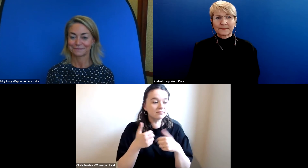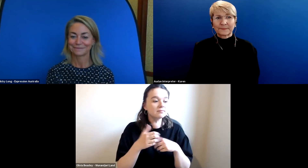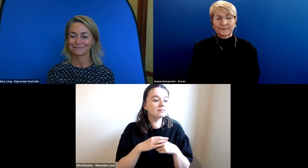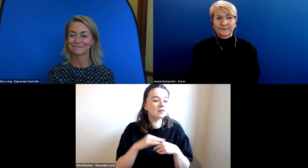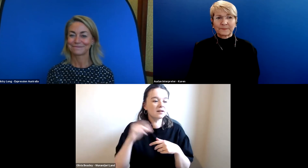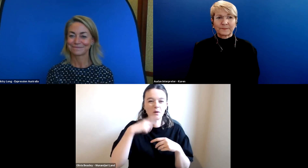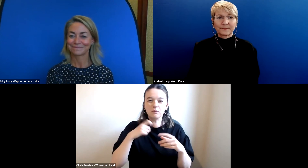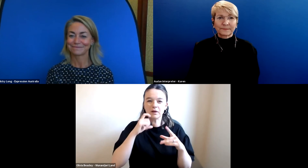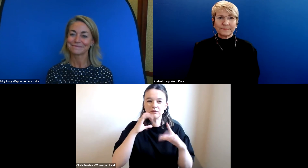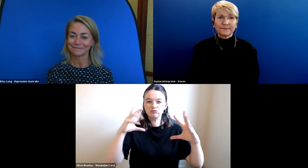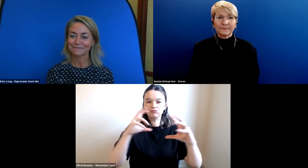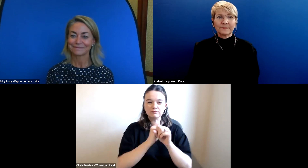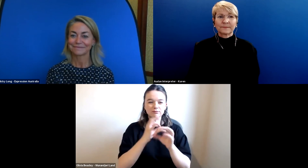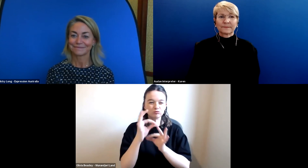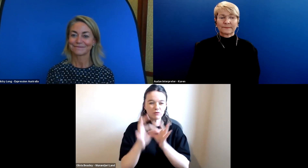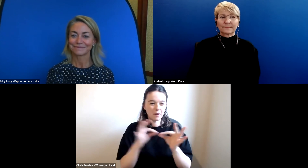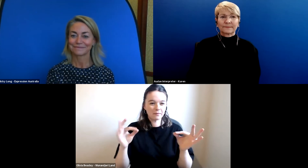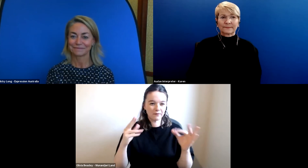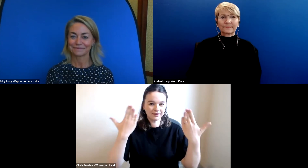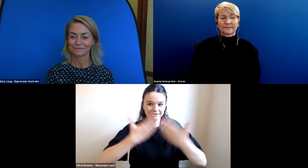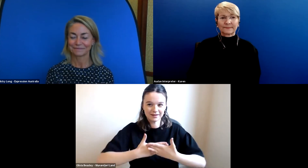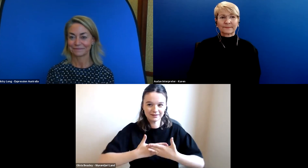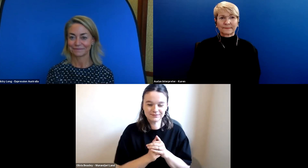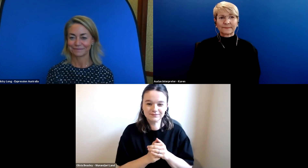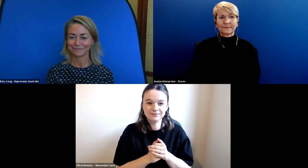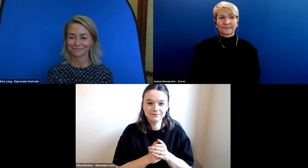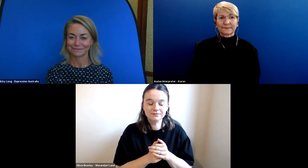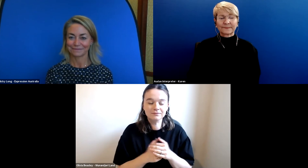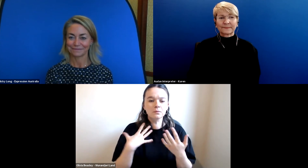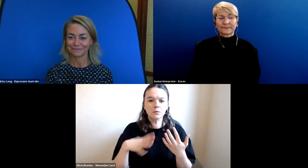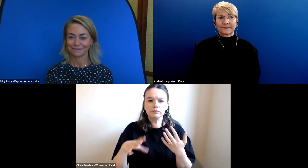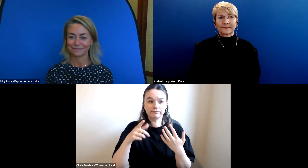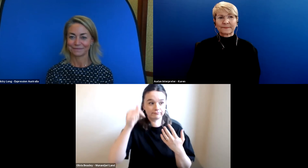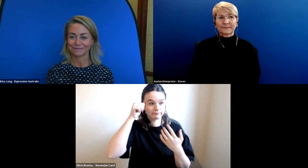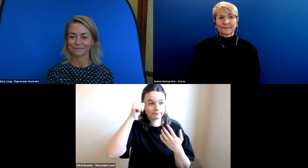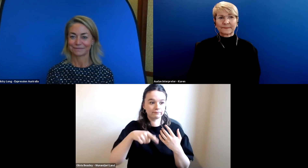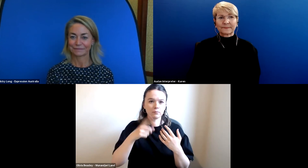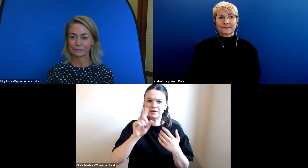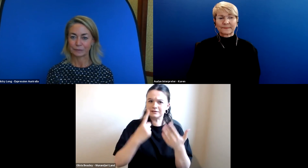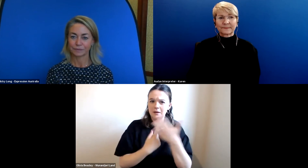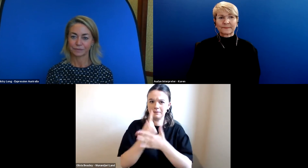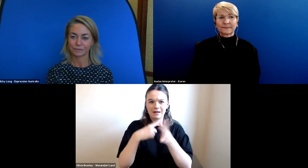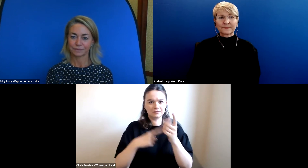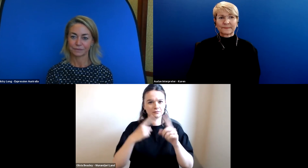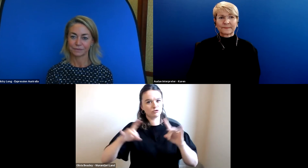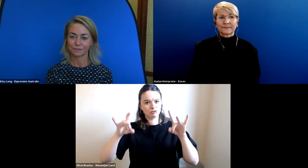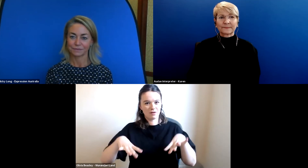Looks like nothing has come through. So with that in mind, we might wrap things up for this evening.